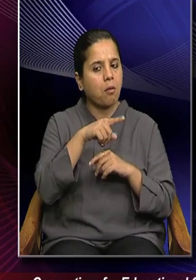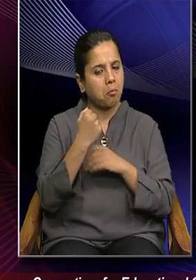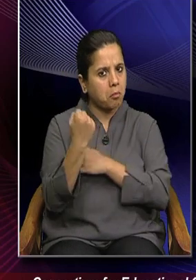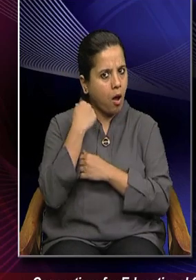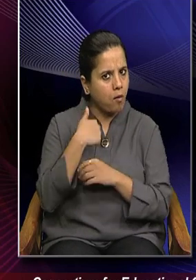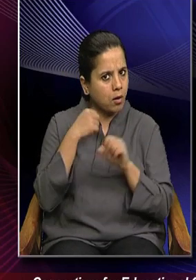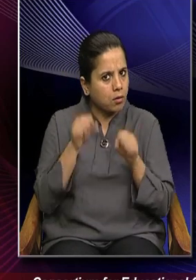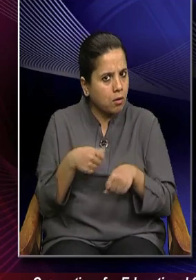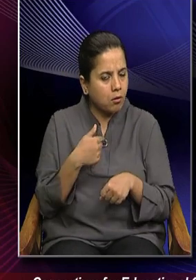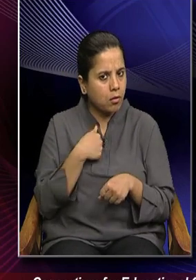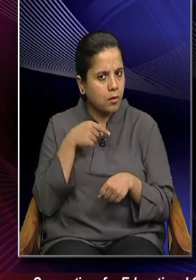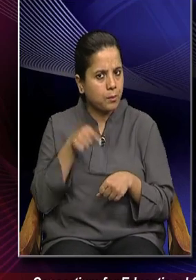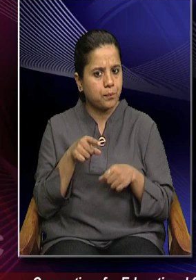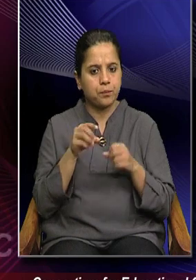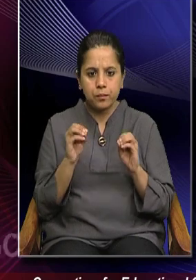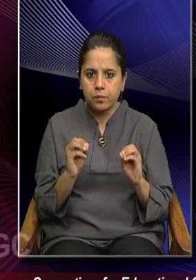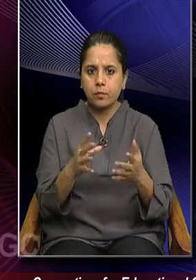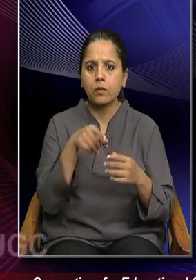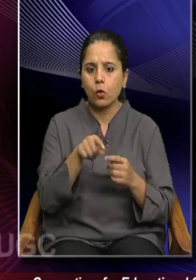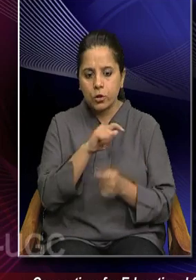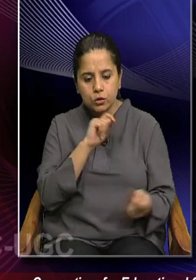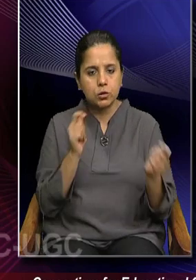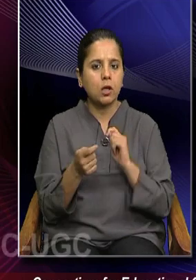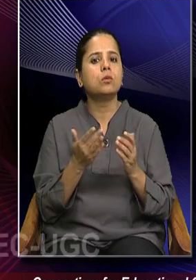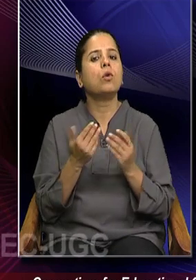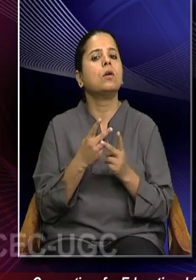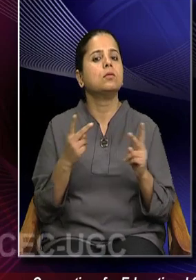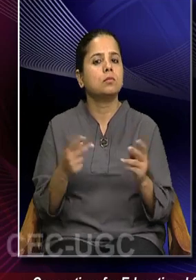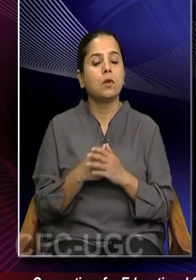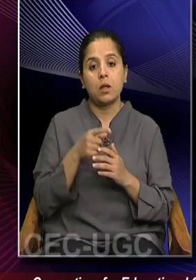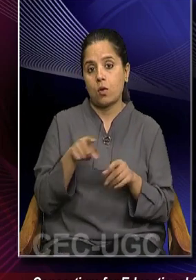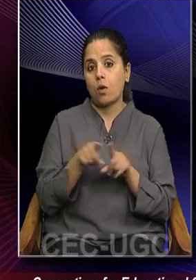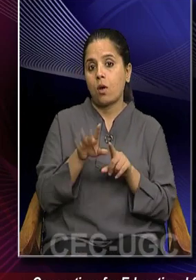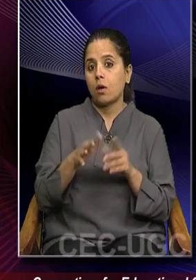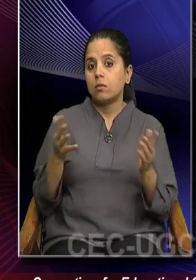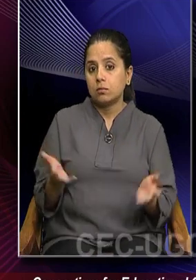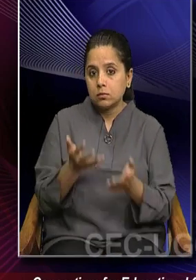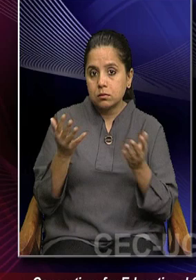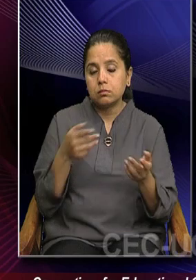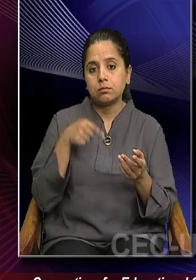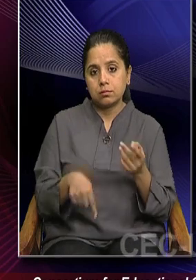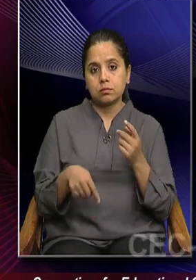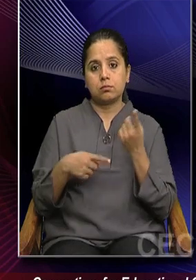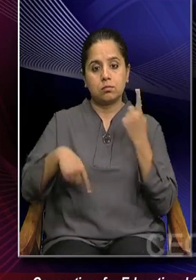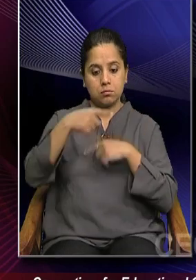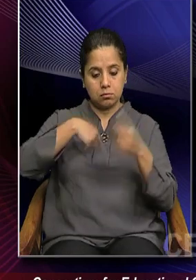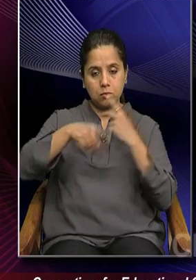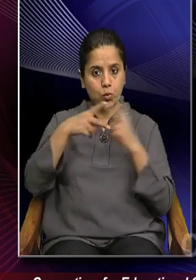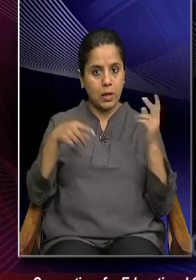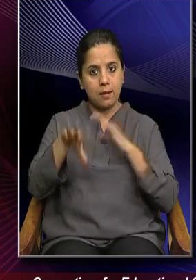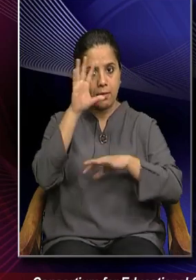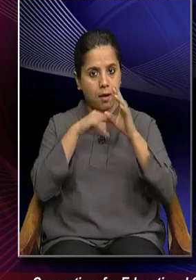in initiation of the change. It also promotes the interdisciplinary